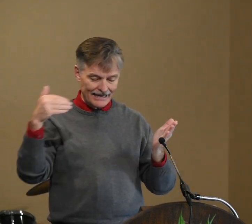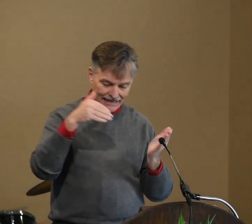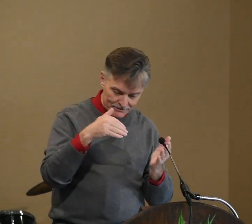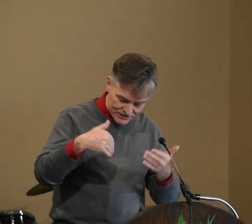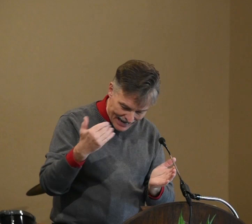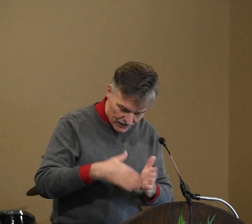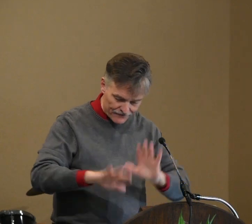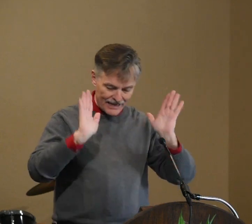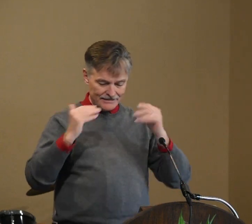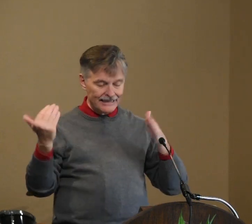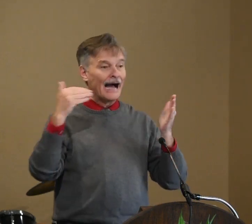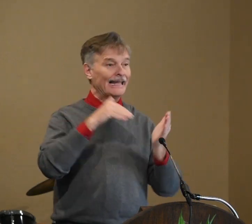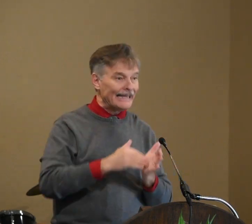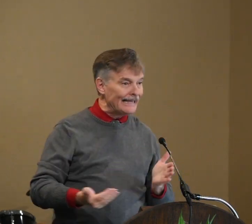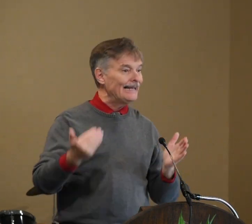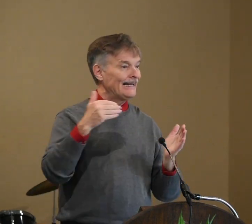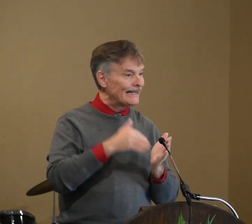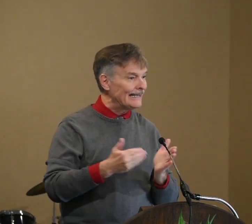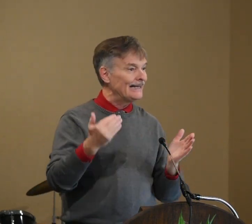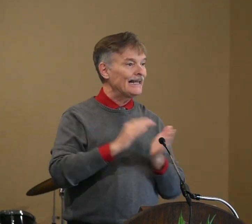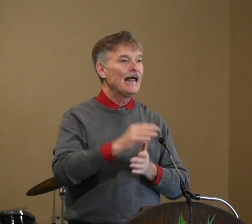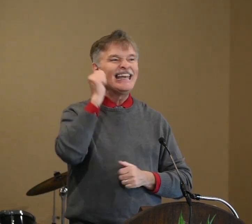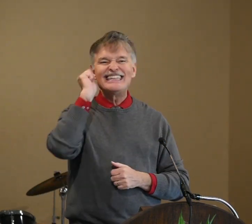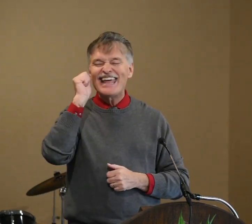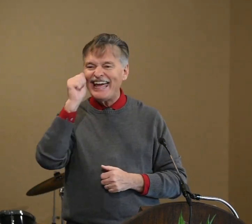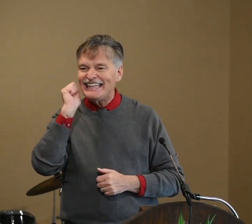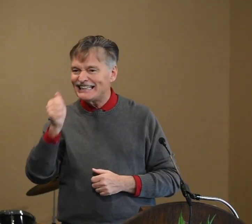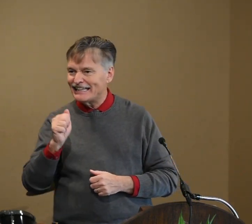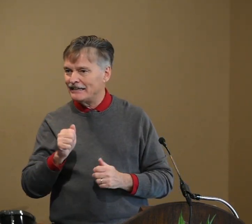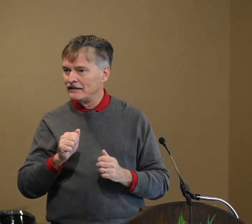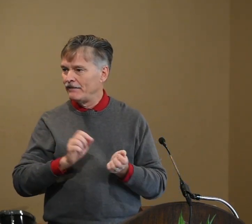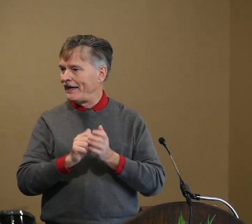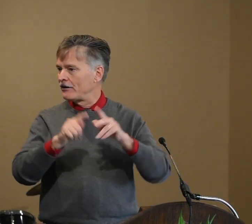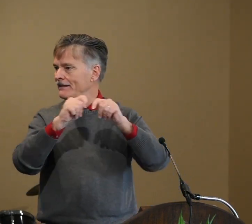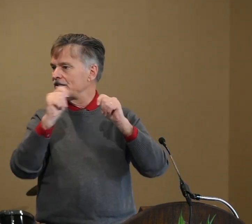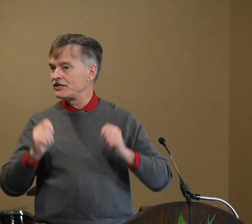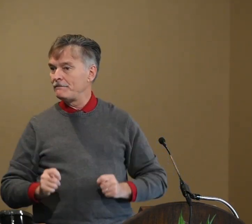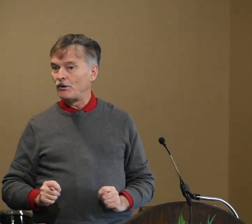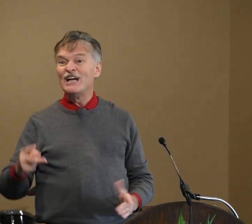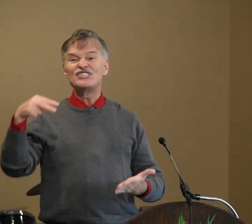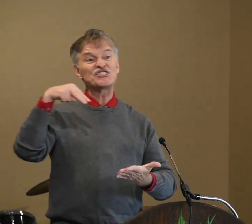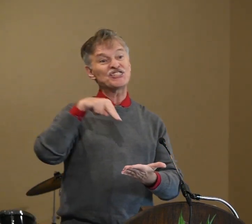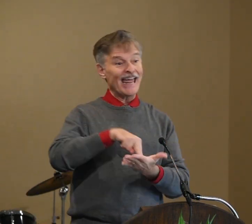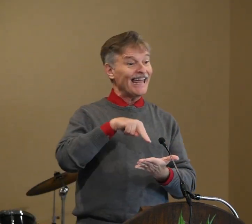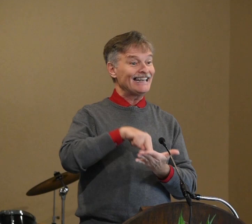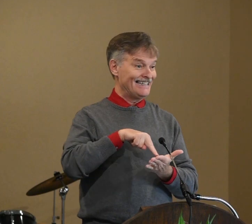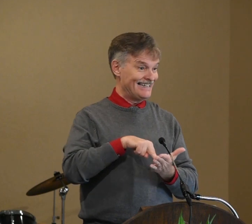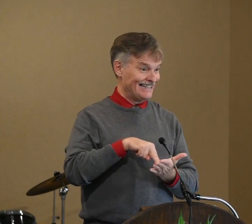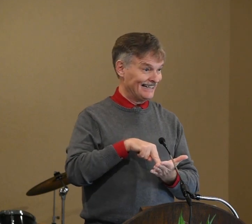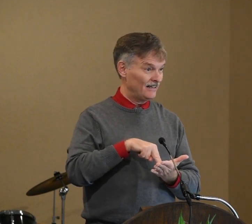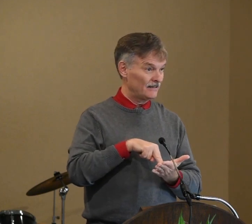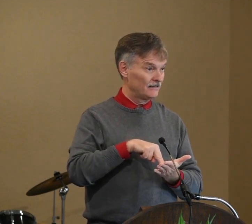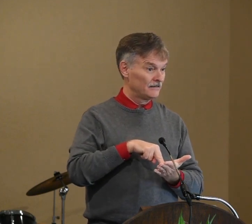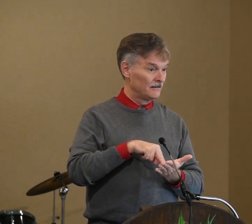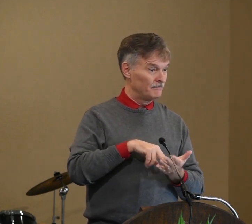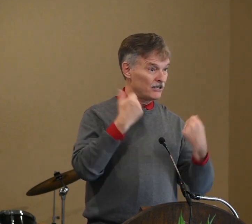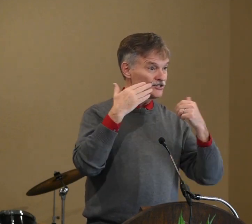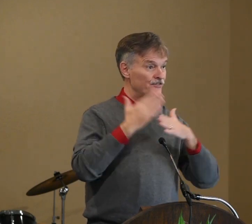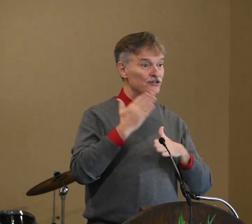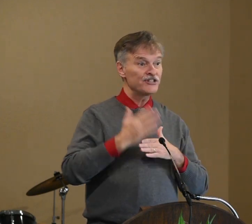keep sacrificing again and again and again. Daily, they are in the temple, standing, because there's no